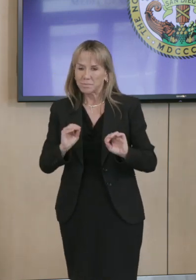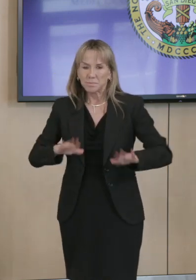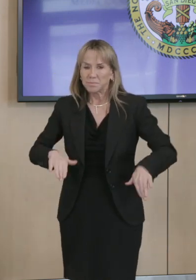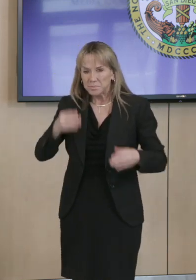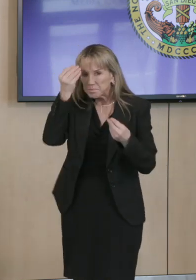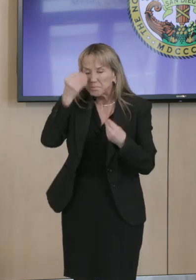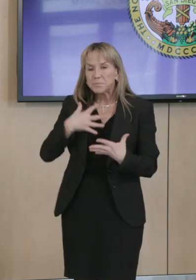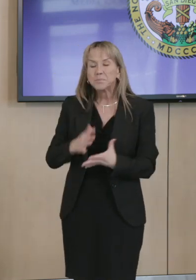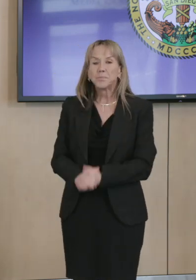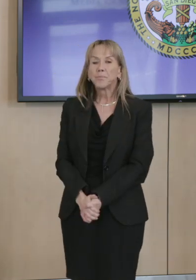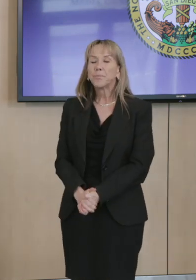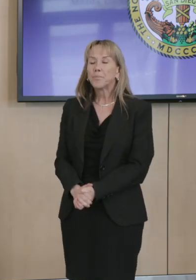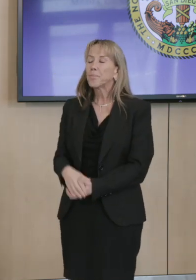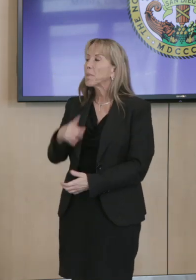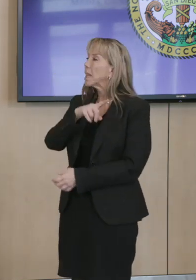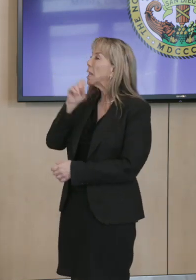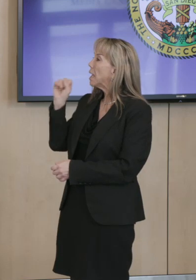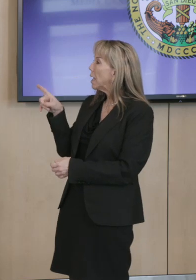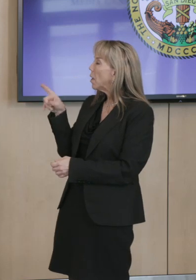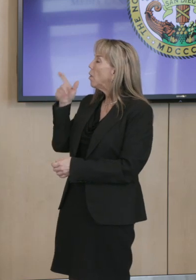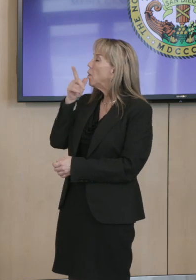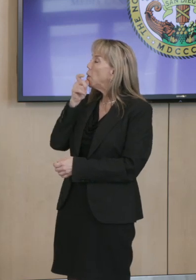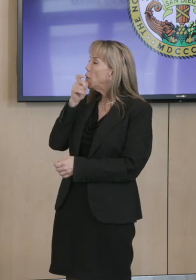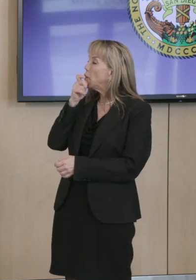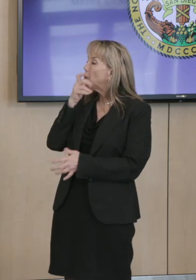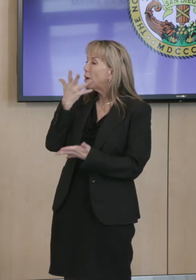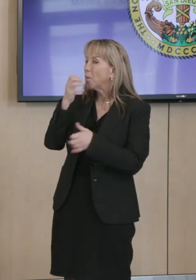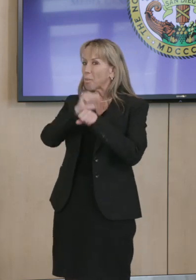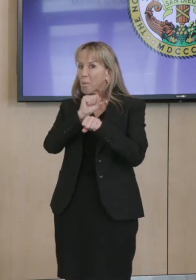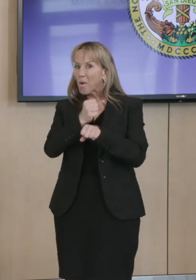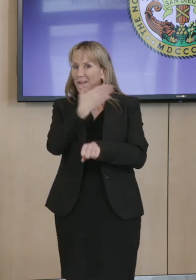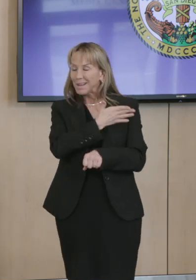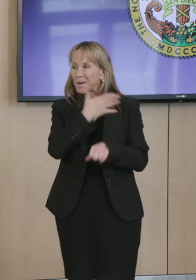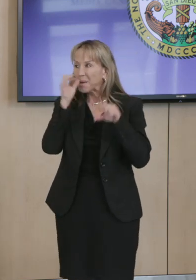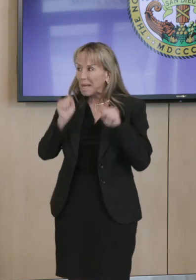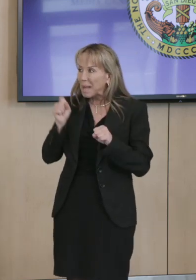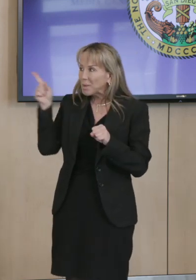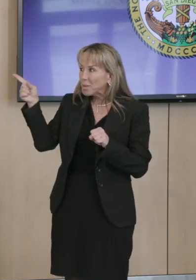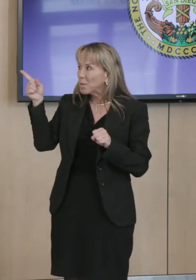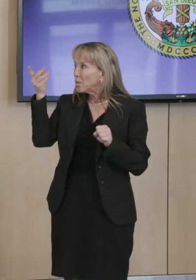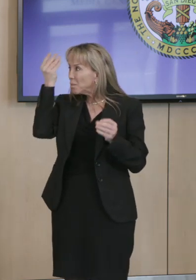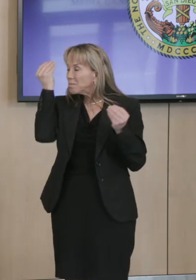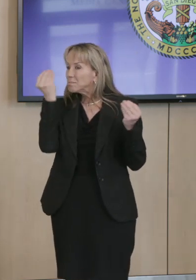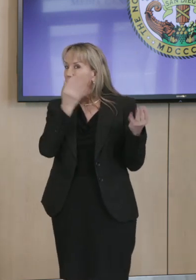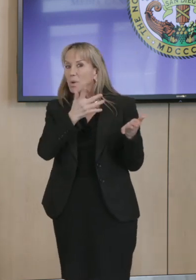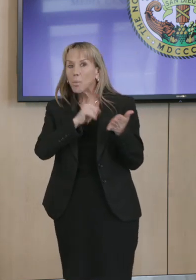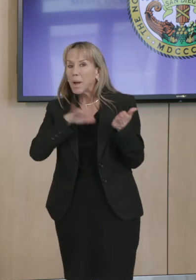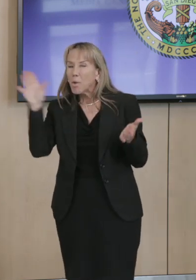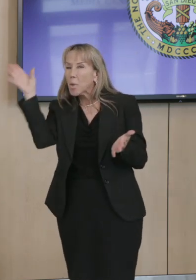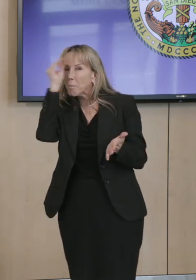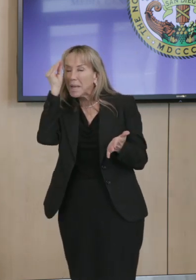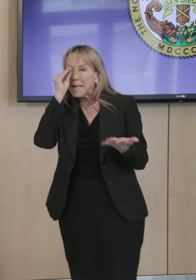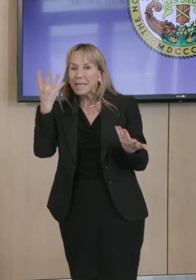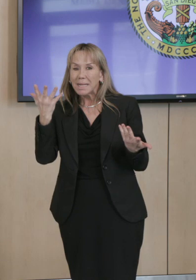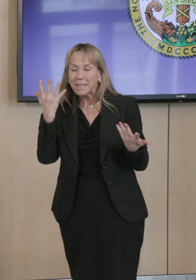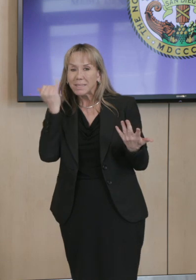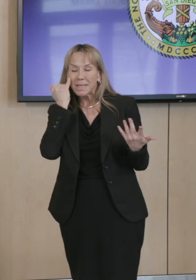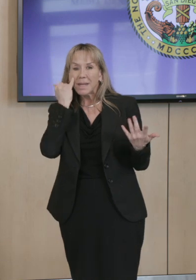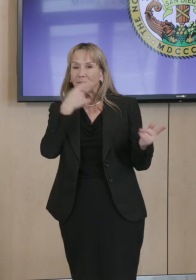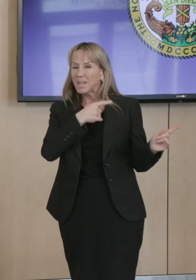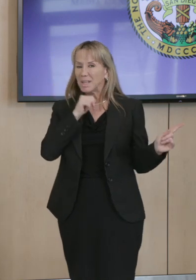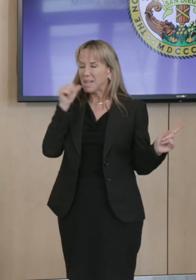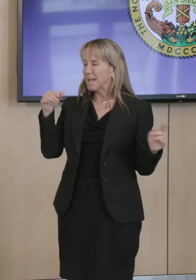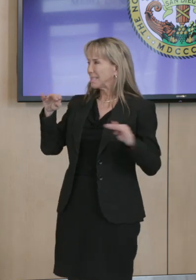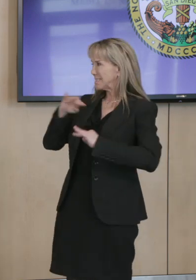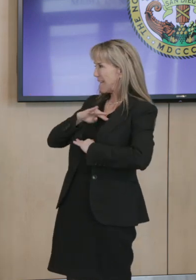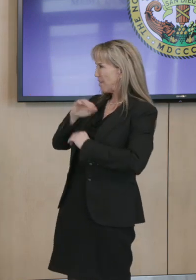And also for the employees, are you able to give them your opinion on the notification if they weren't satisfied